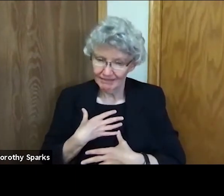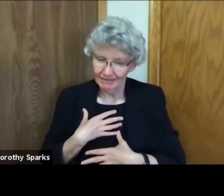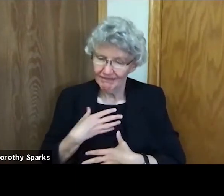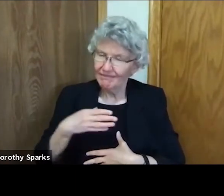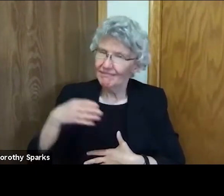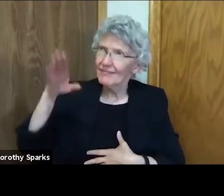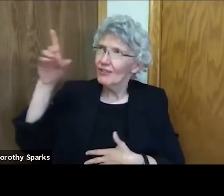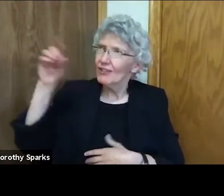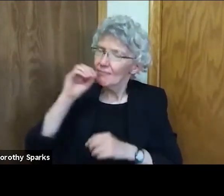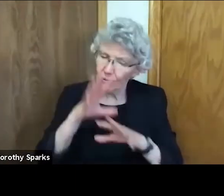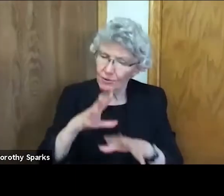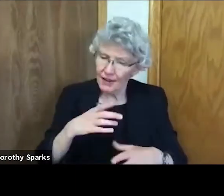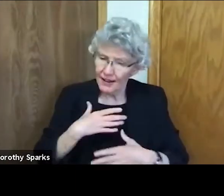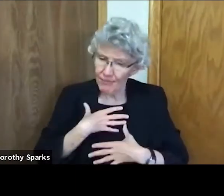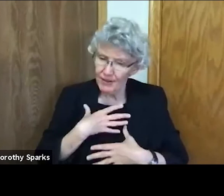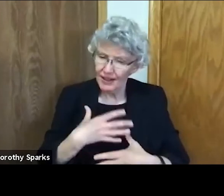Take 3 deep breaths.